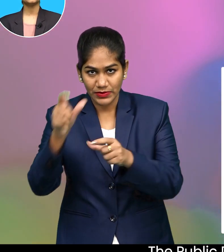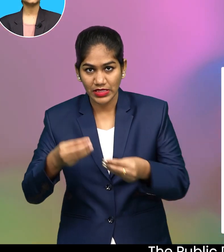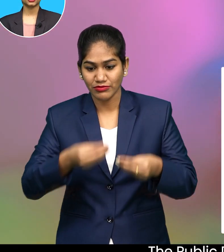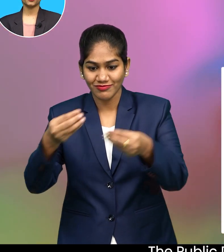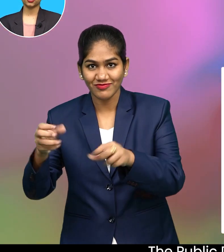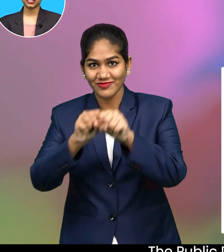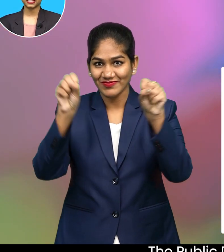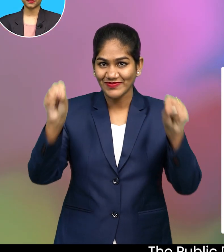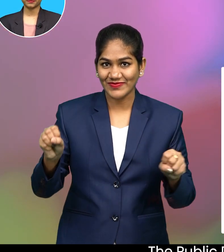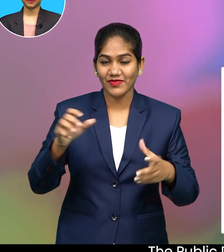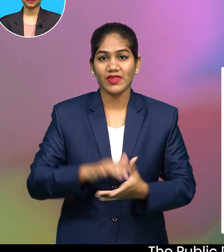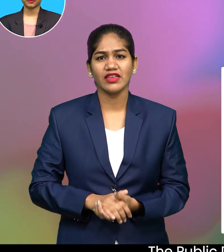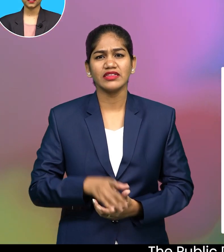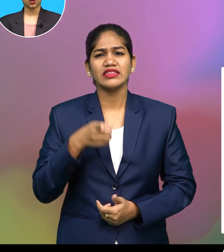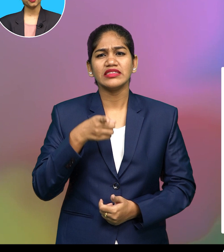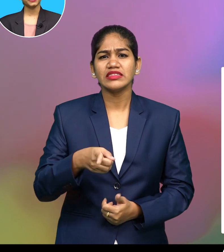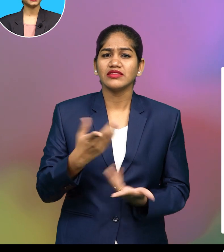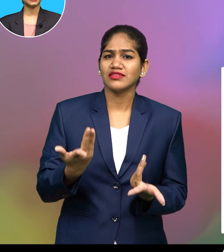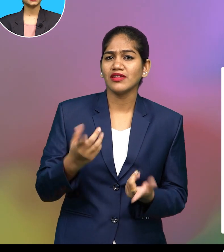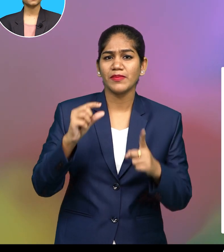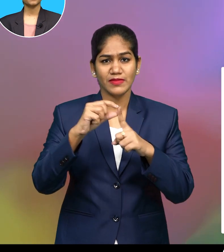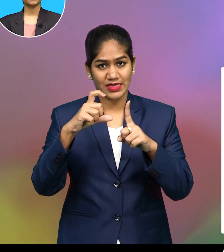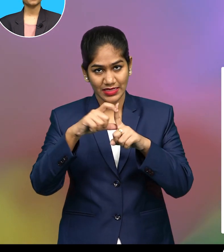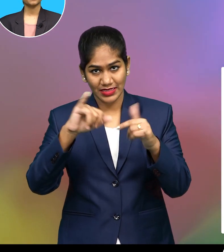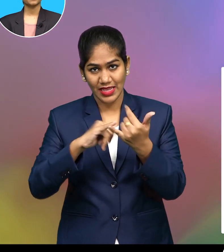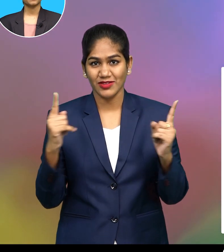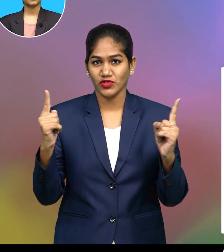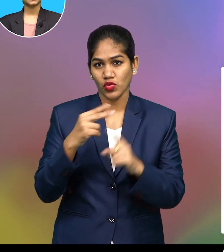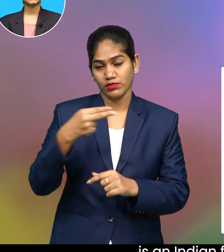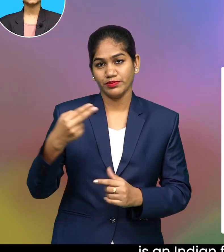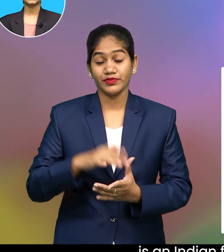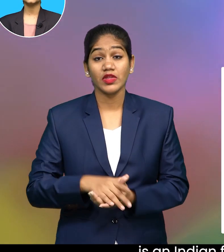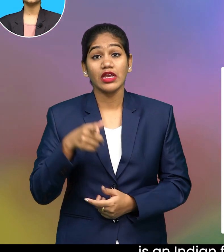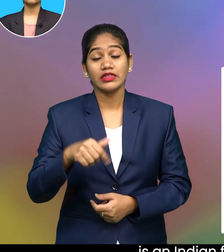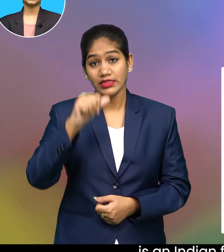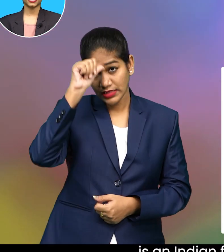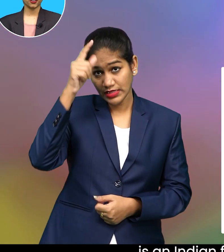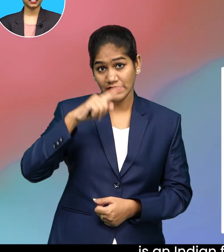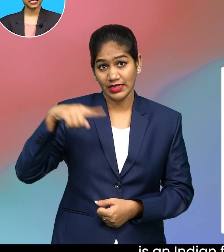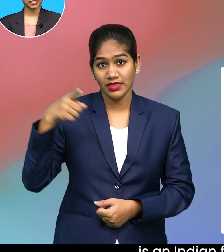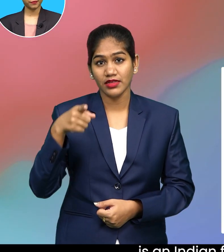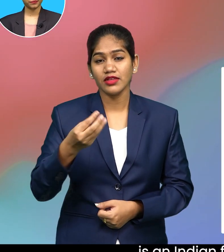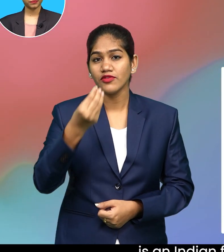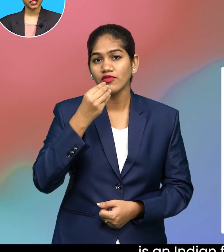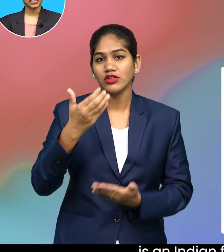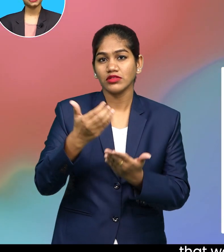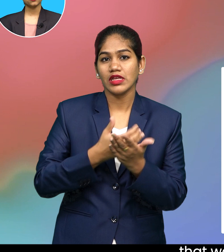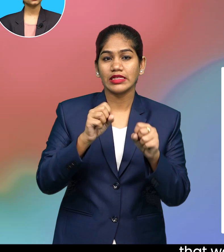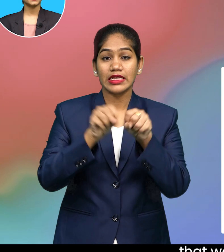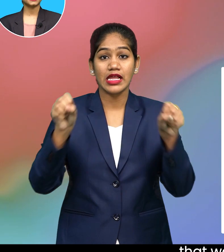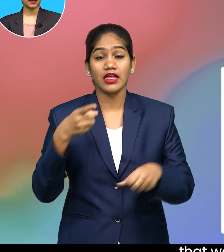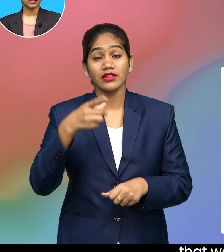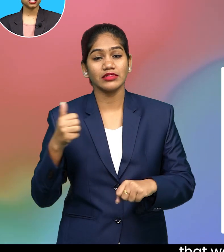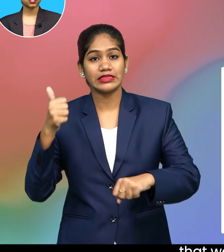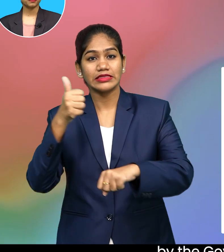The Public Distribution System, or PDS, is an Indian food security system that